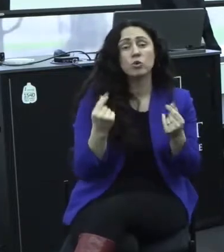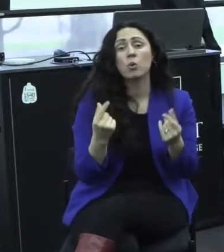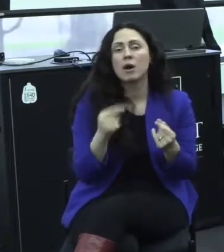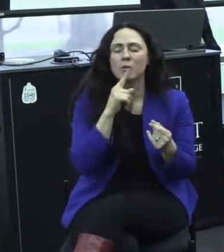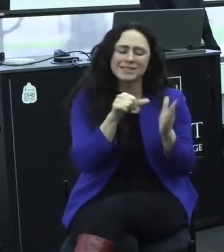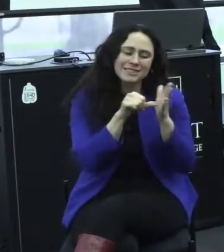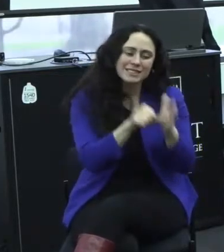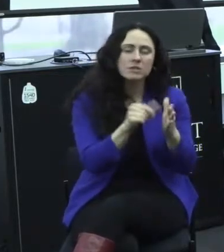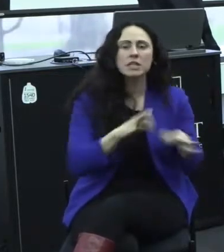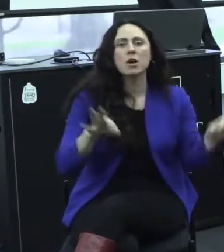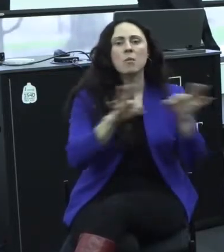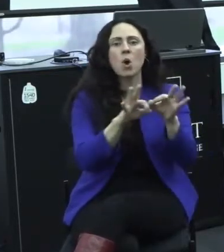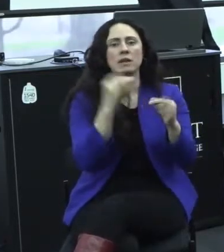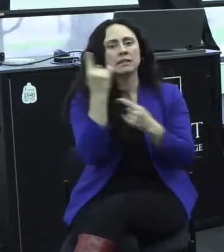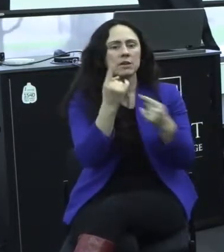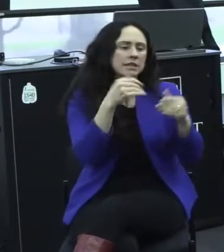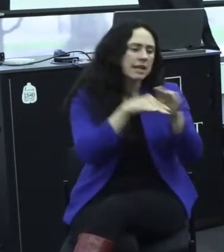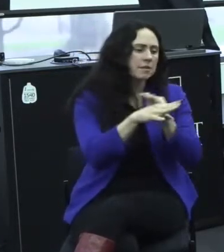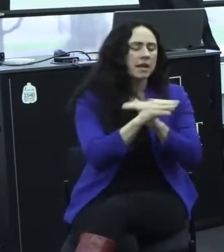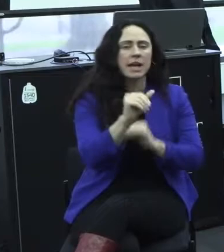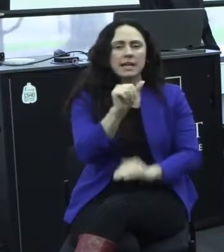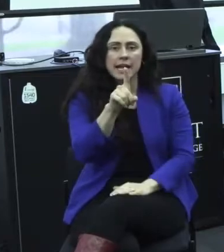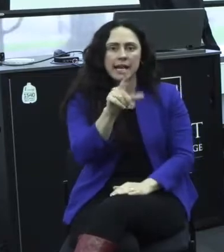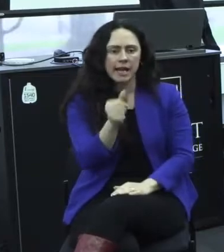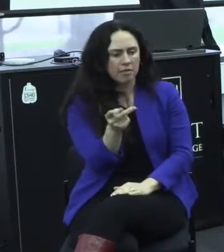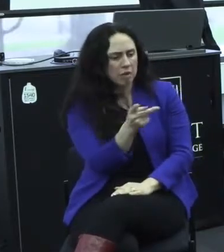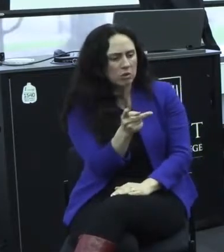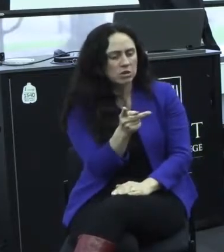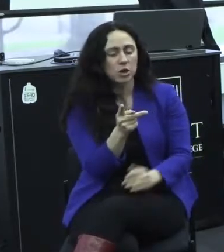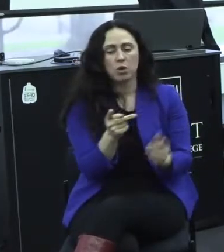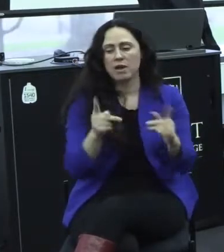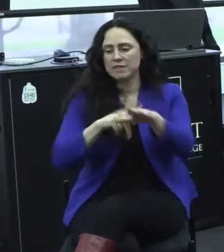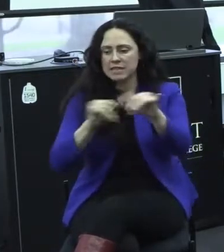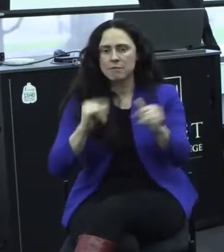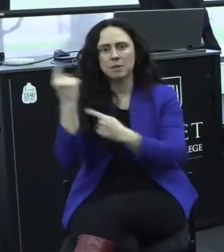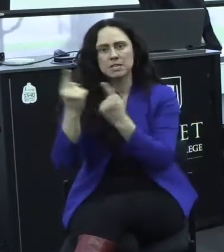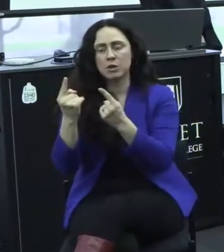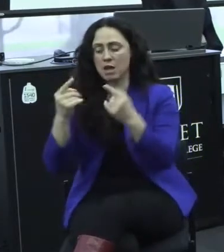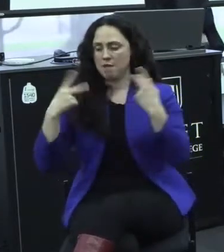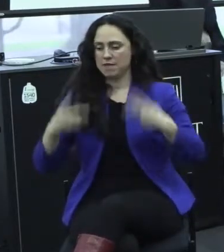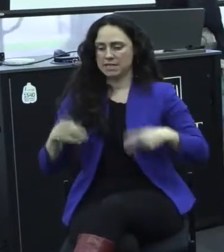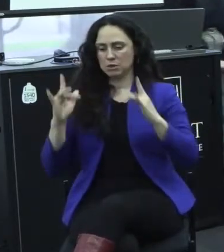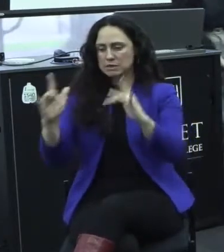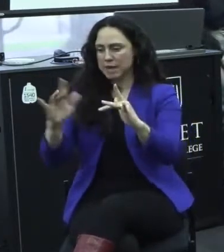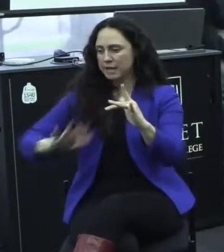of considering accessibility and ADA when considering physical space and architecture.